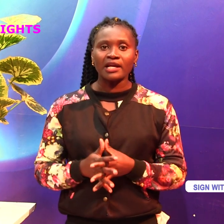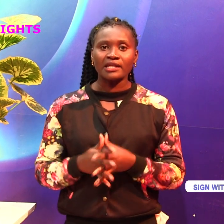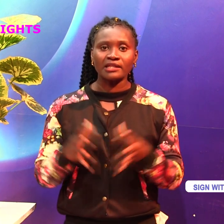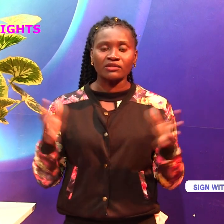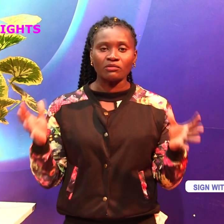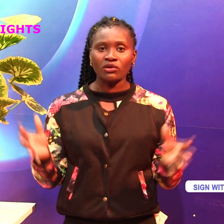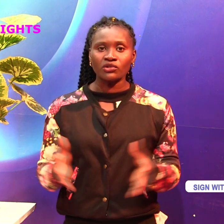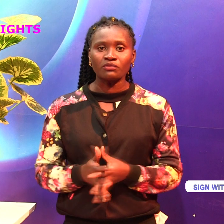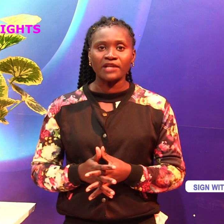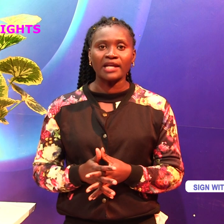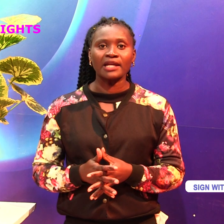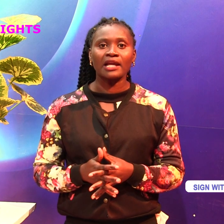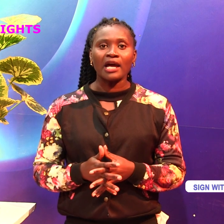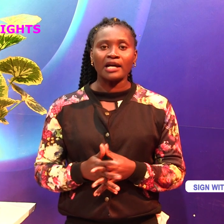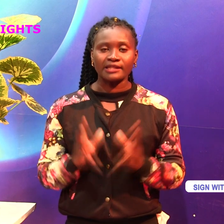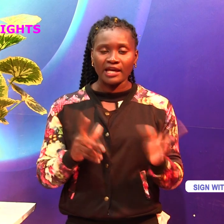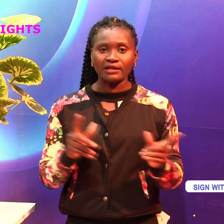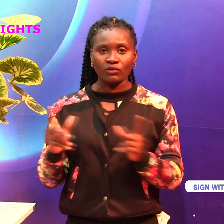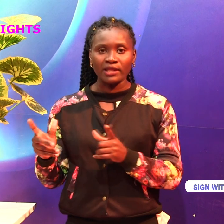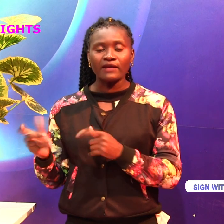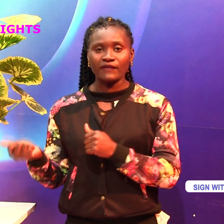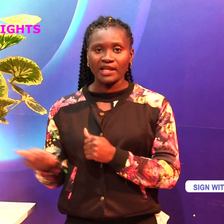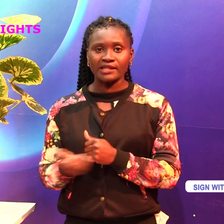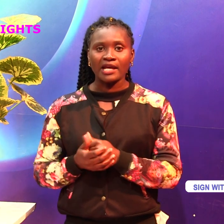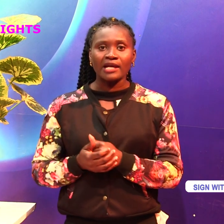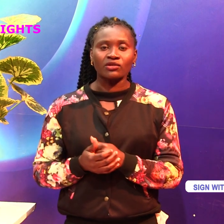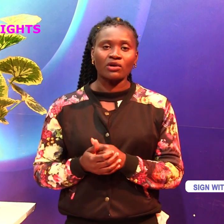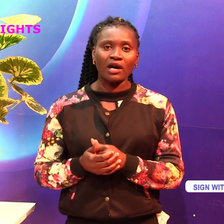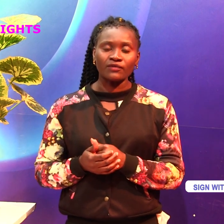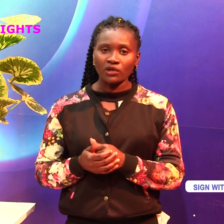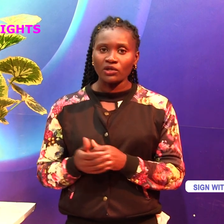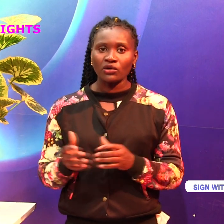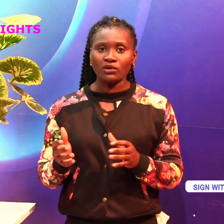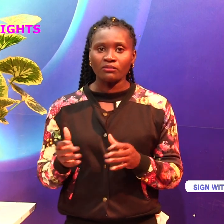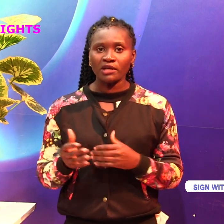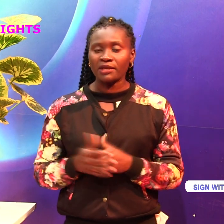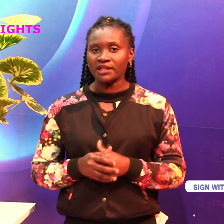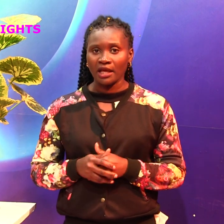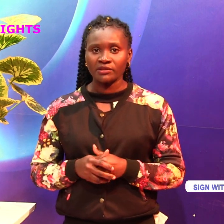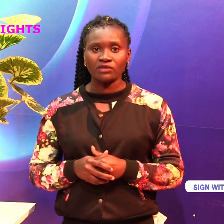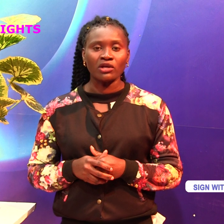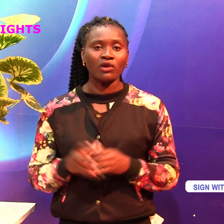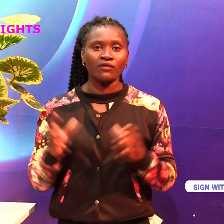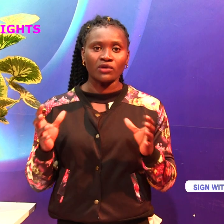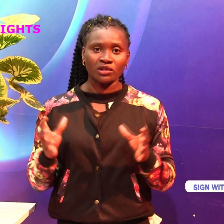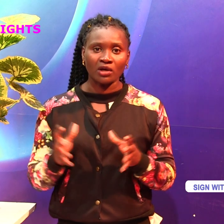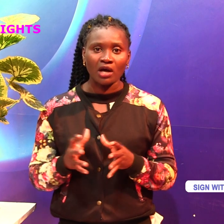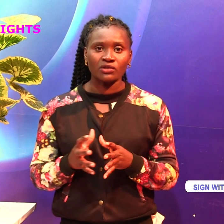that is on my YouTube channel, Sign with Phylis. So I've told you many times that when you have not caught